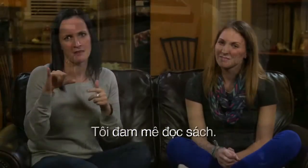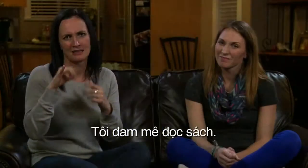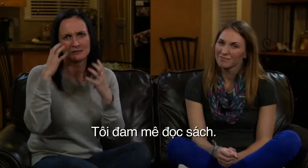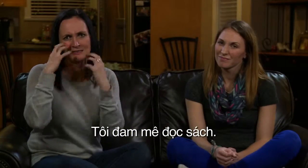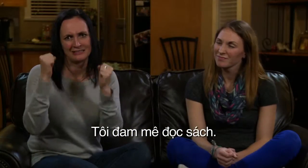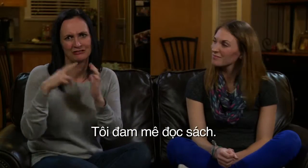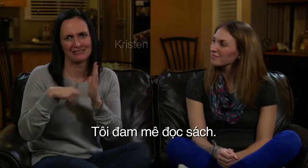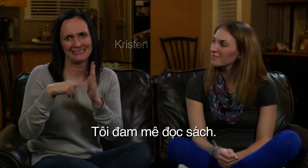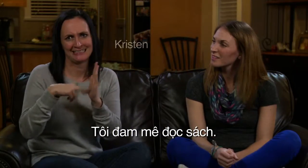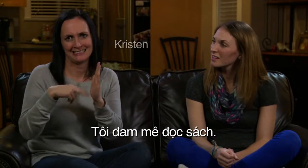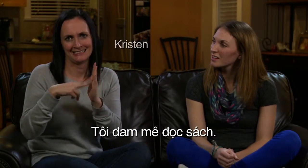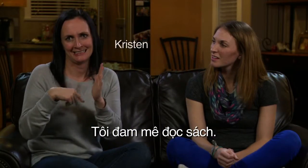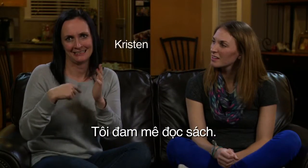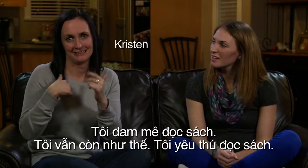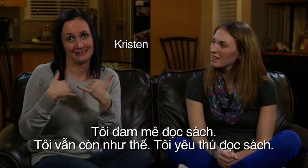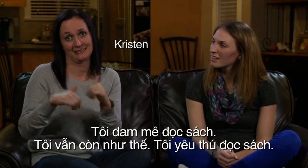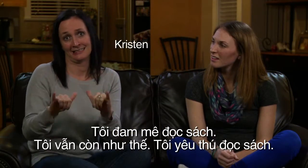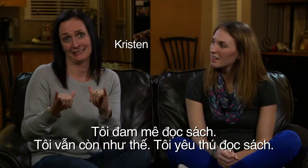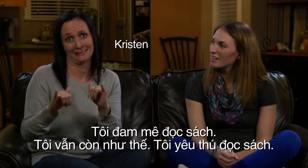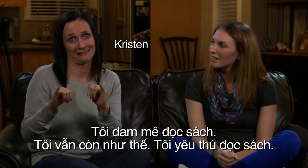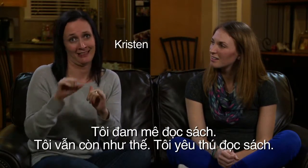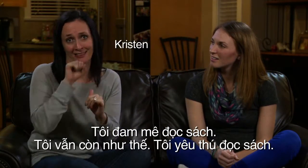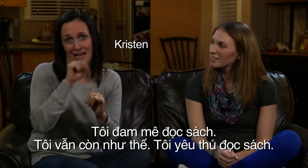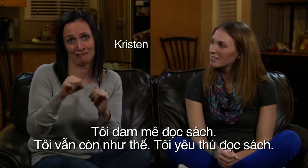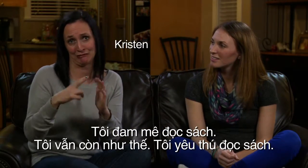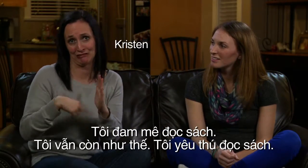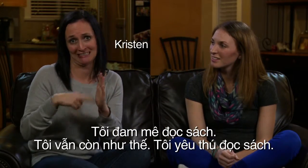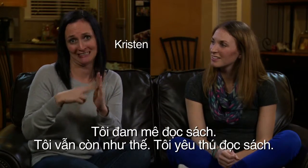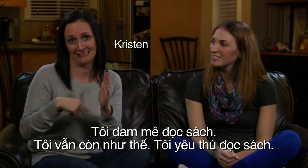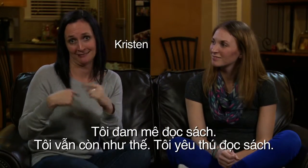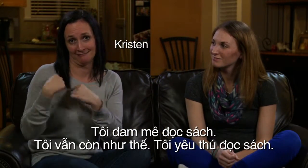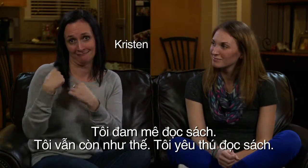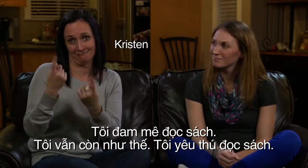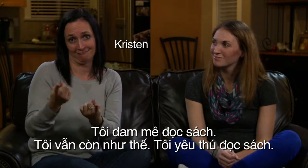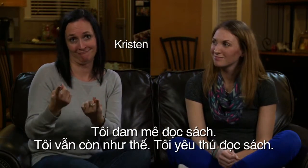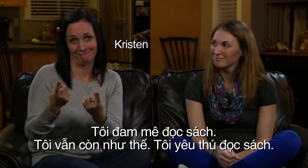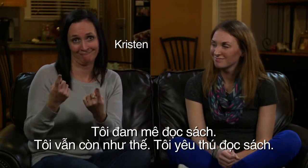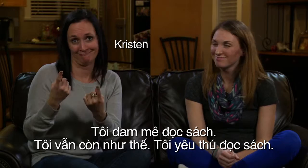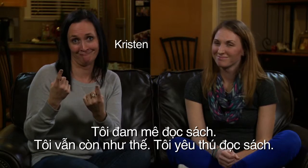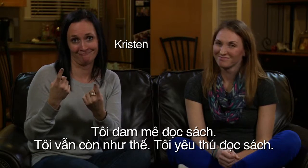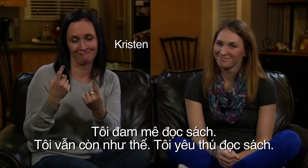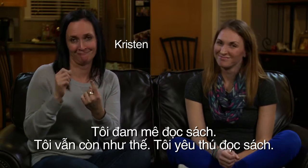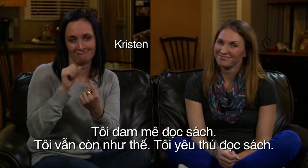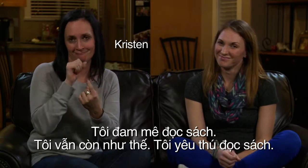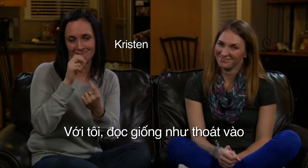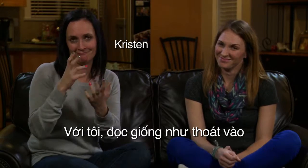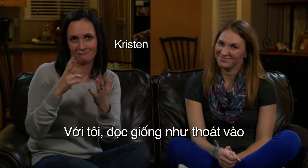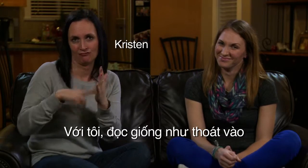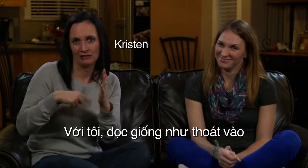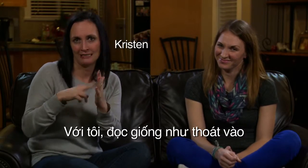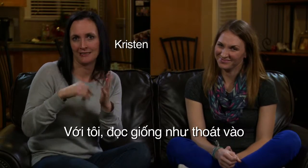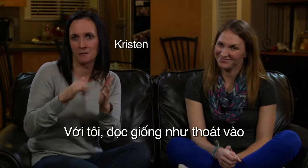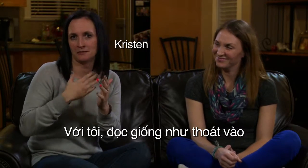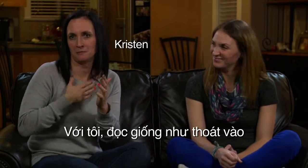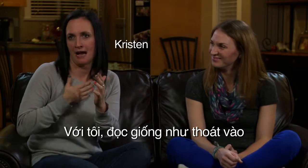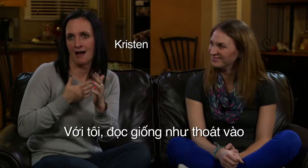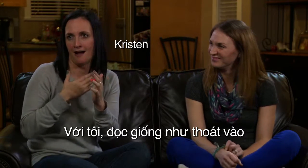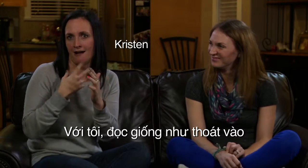I'm passionate about reading. I still am. I just love to read. Always have. Reading for me is like my